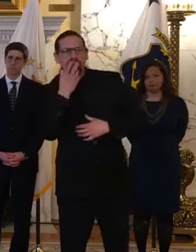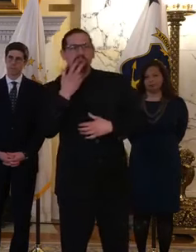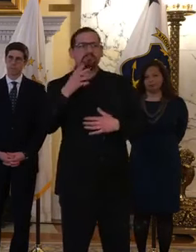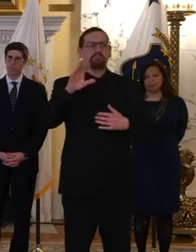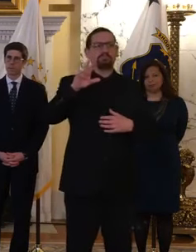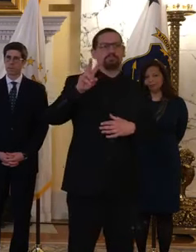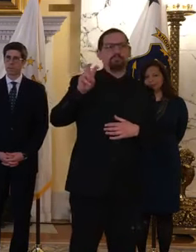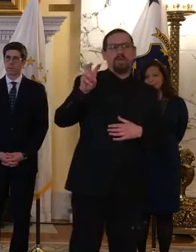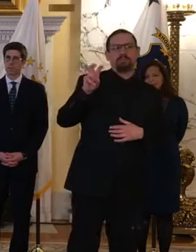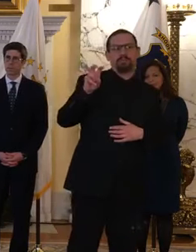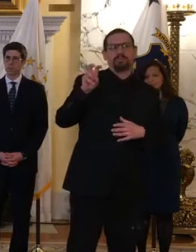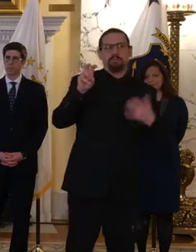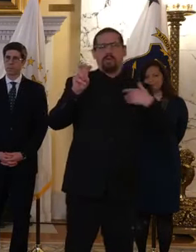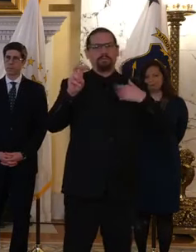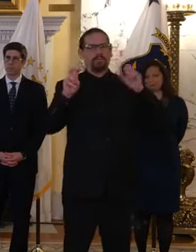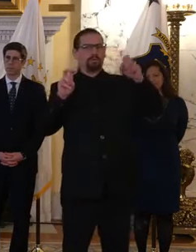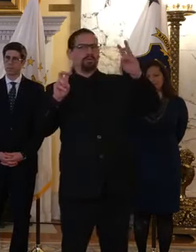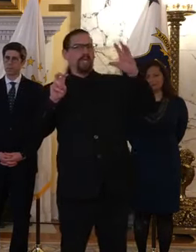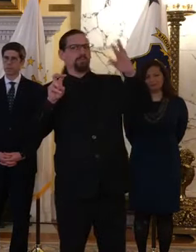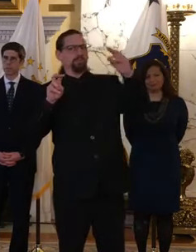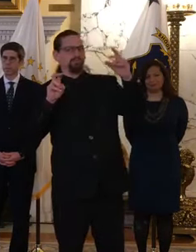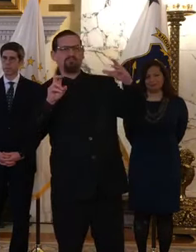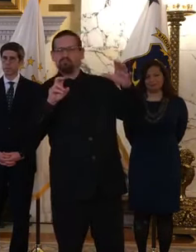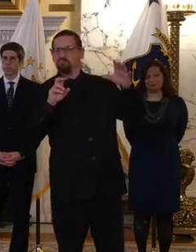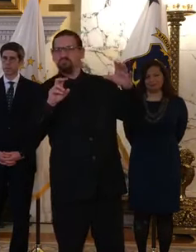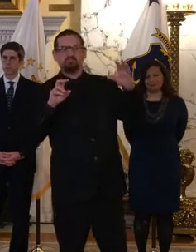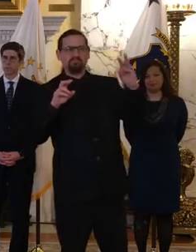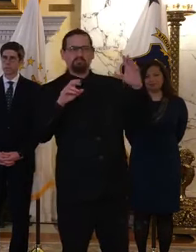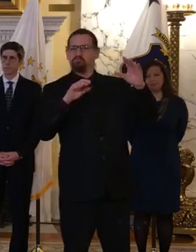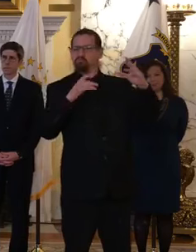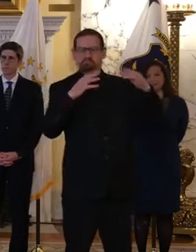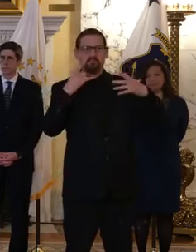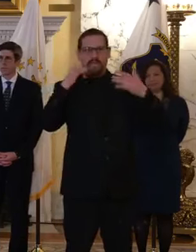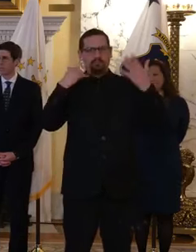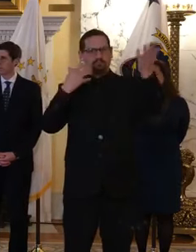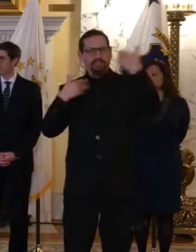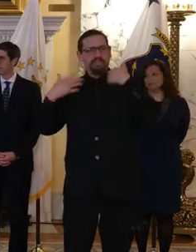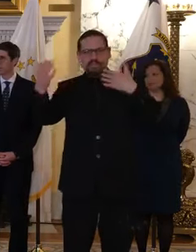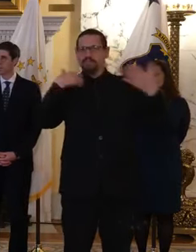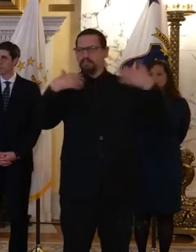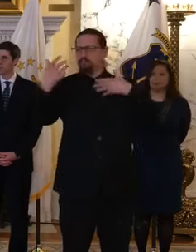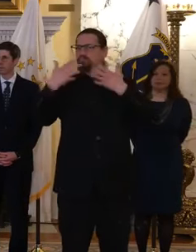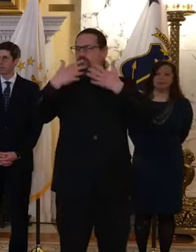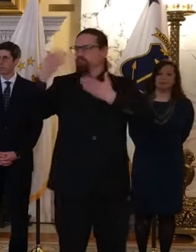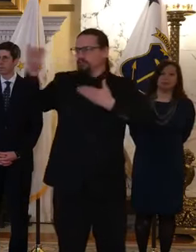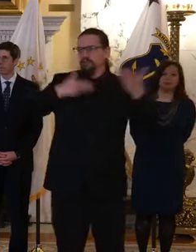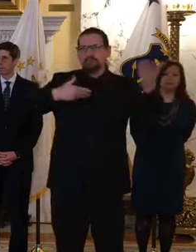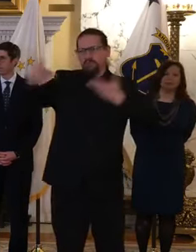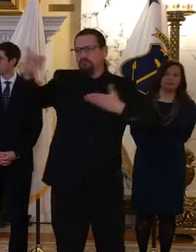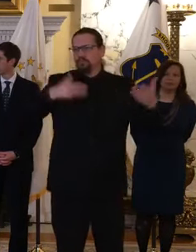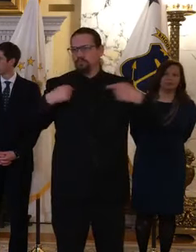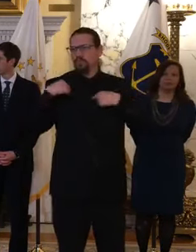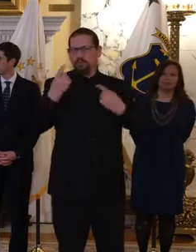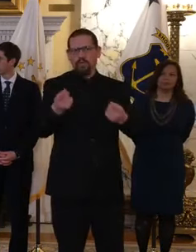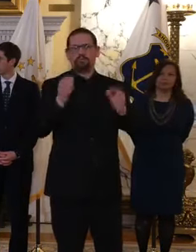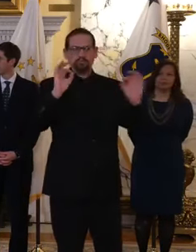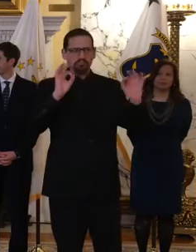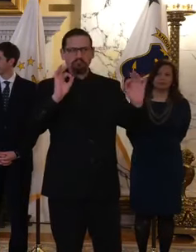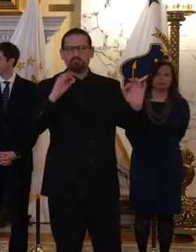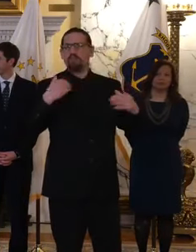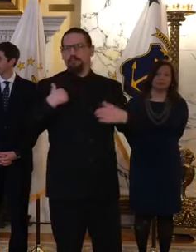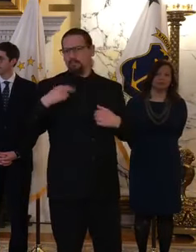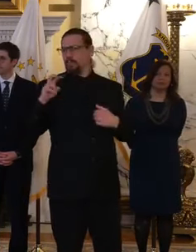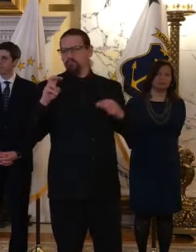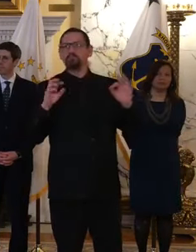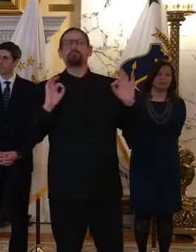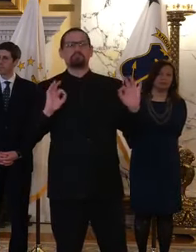get us what we need. And there has been progress in getting us there. The next question is, what is being done for home health care